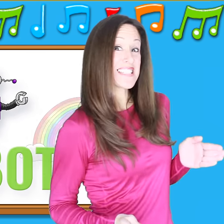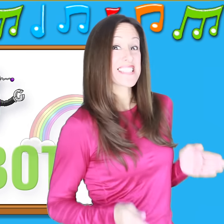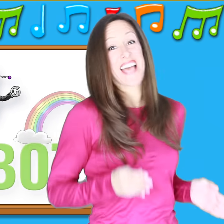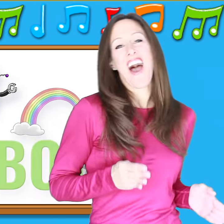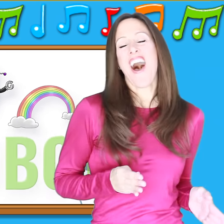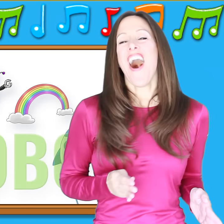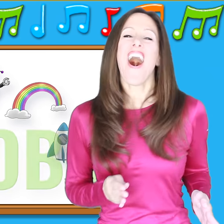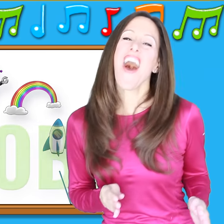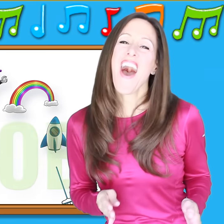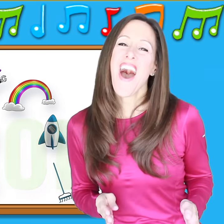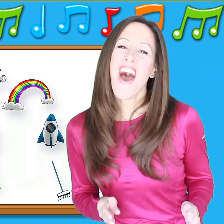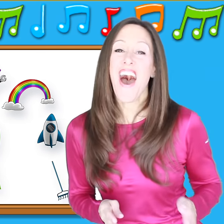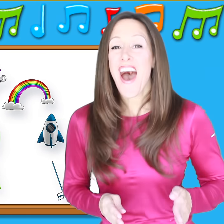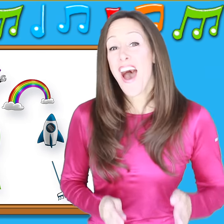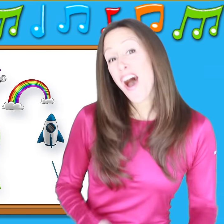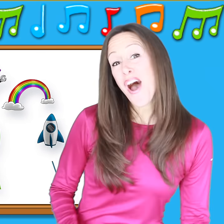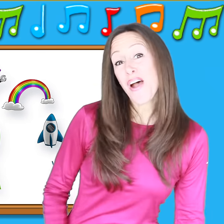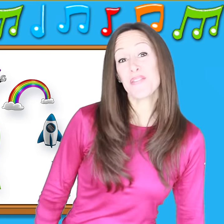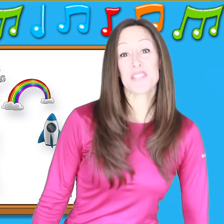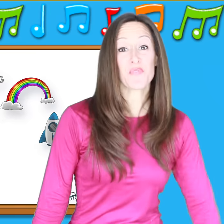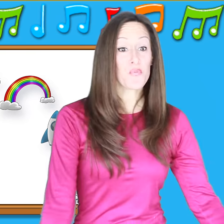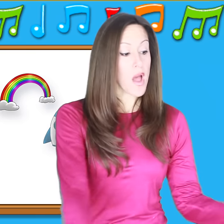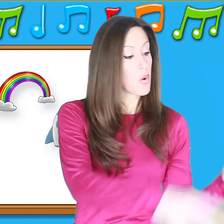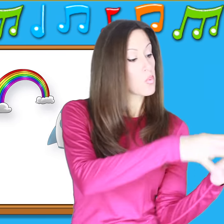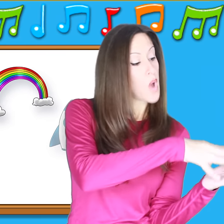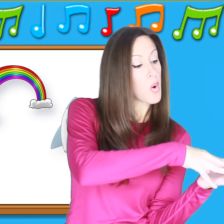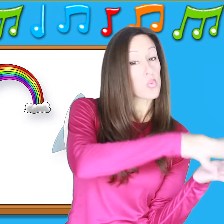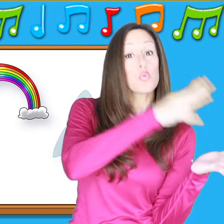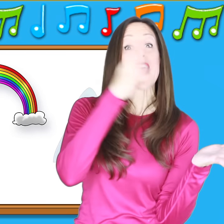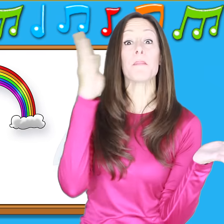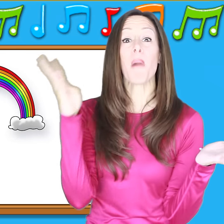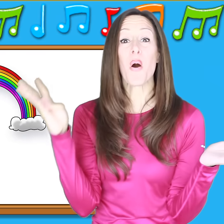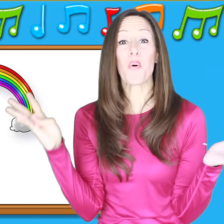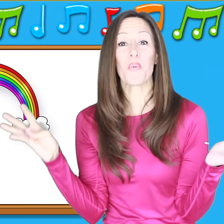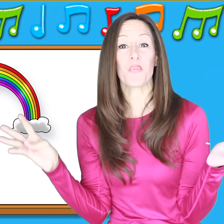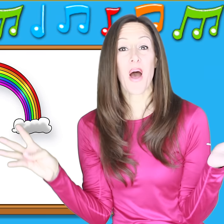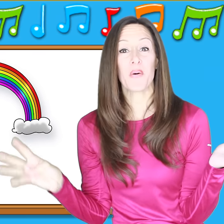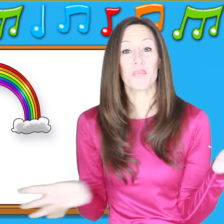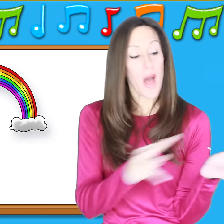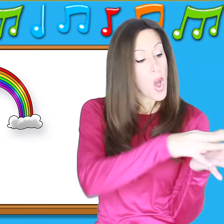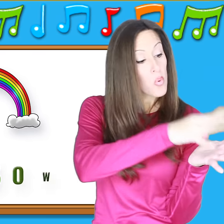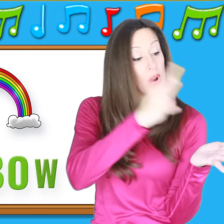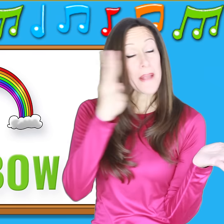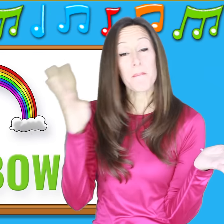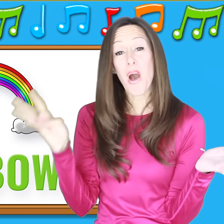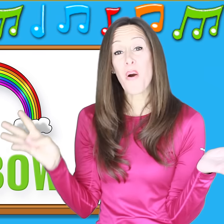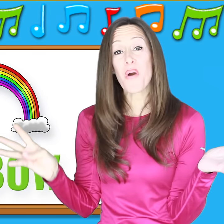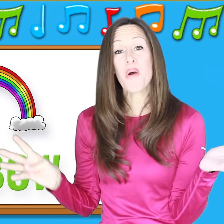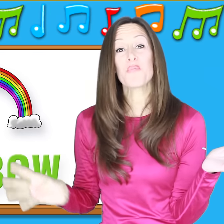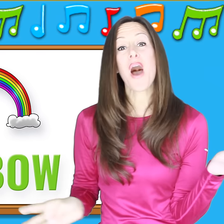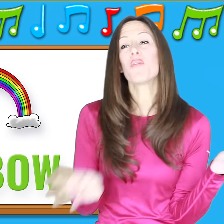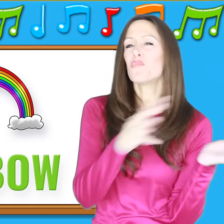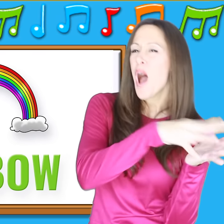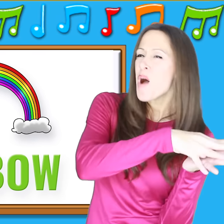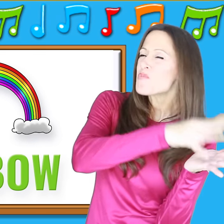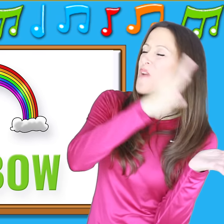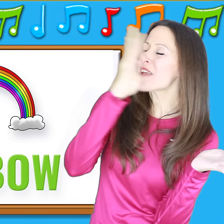robot. R is for rainbow, rainbow,